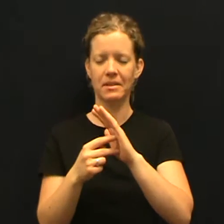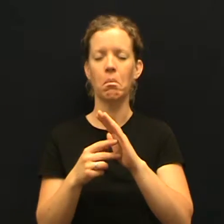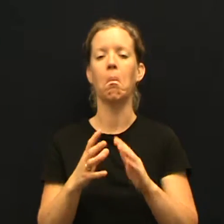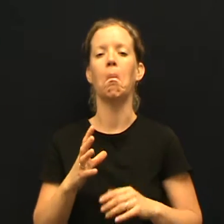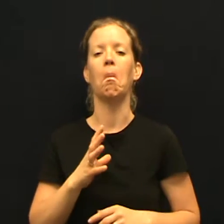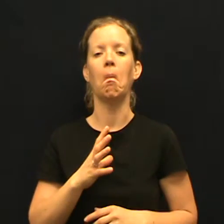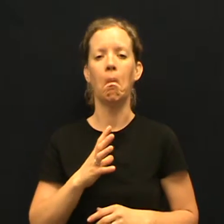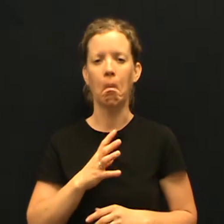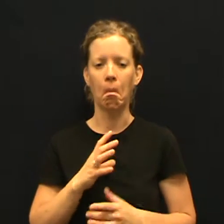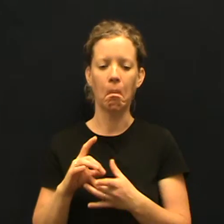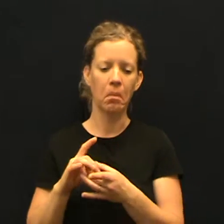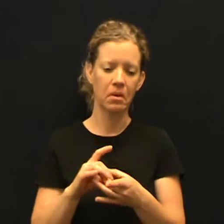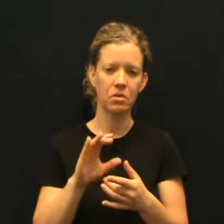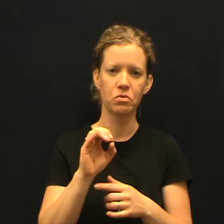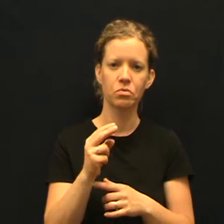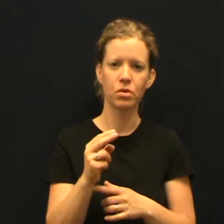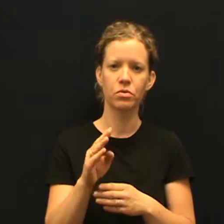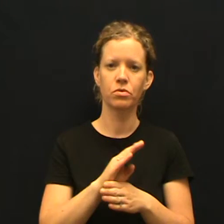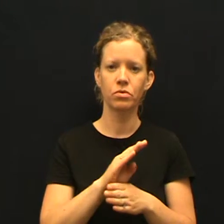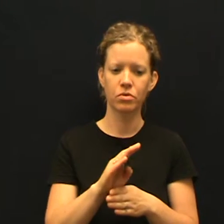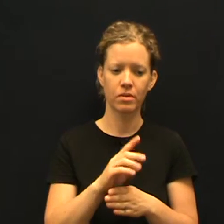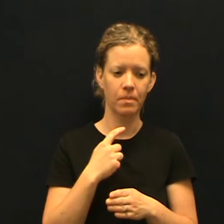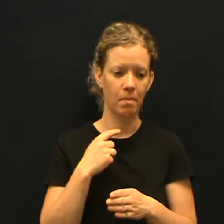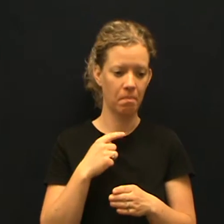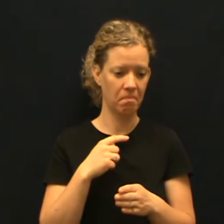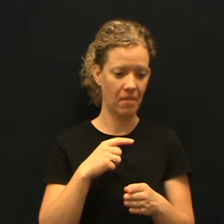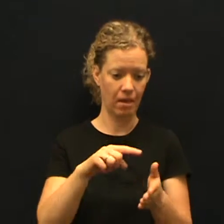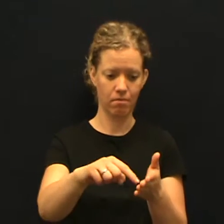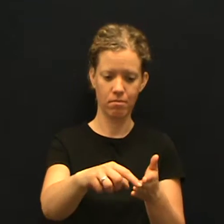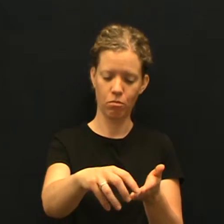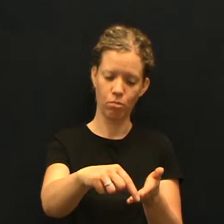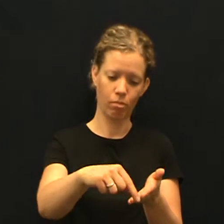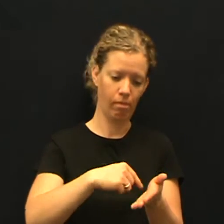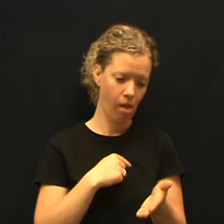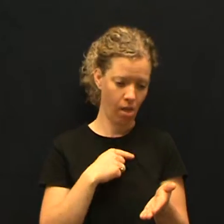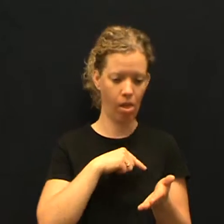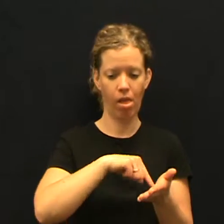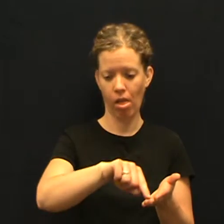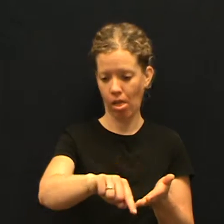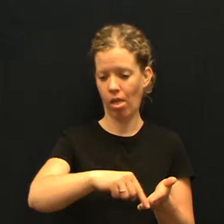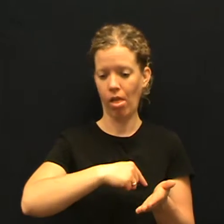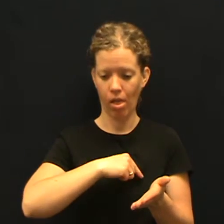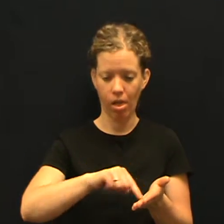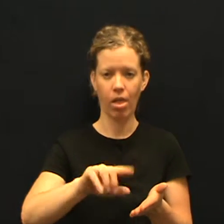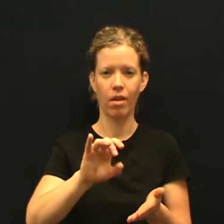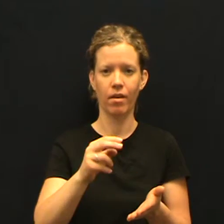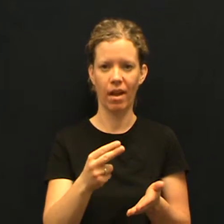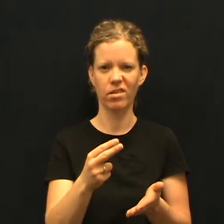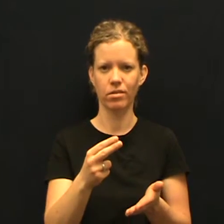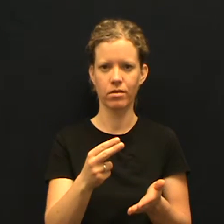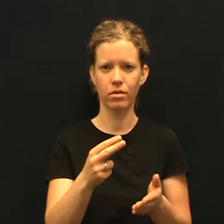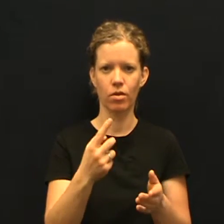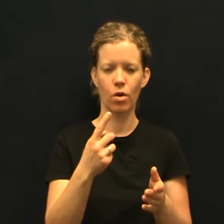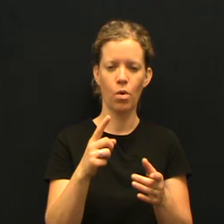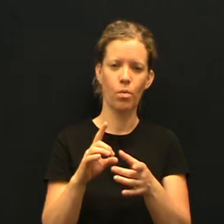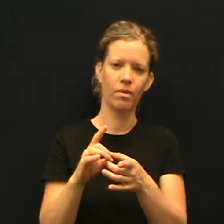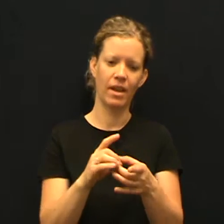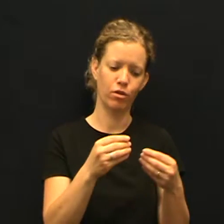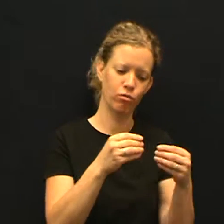cash business where we're collecting cash for our sales and paying cash for our expenses. Under Armour had a quality